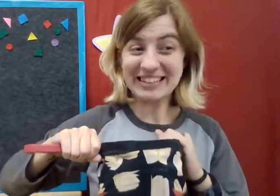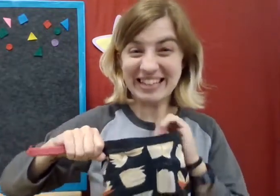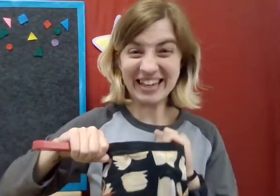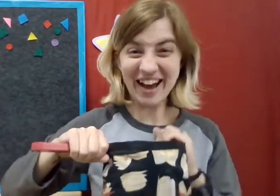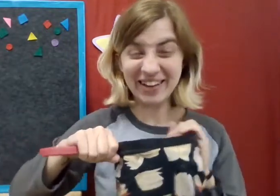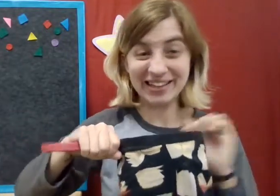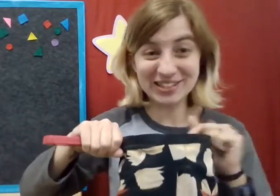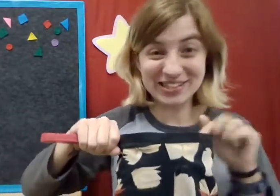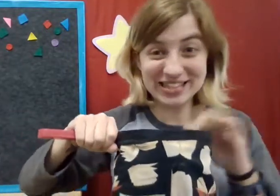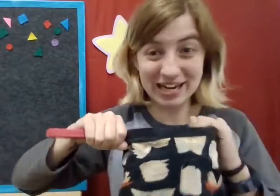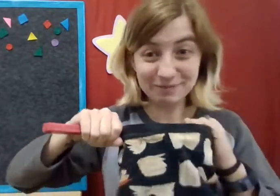Okay, let's look inside.